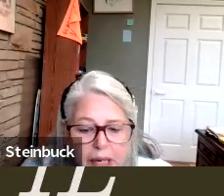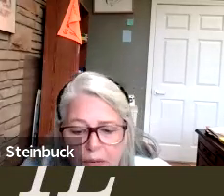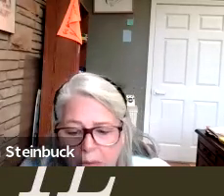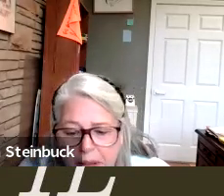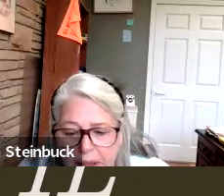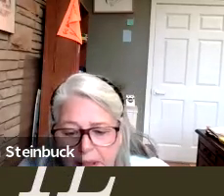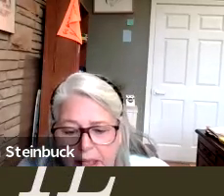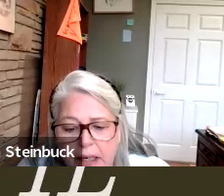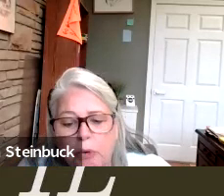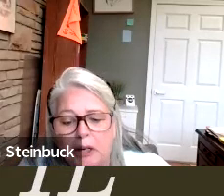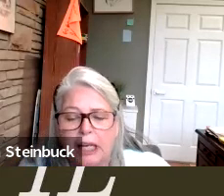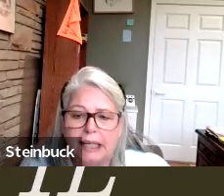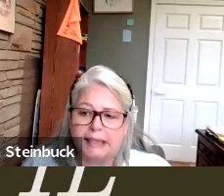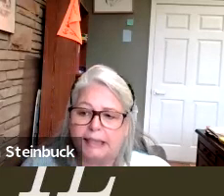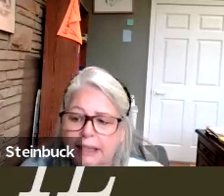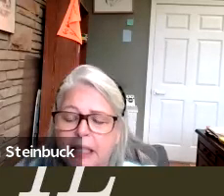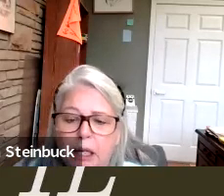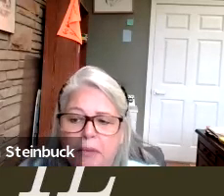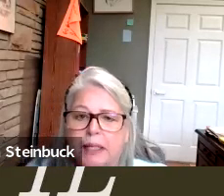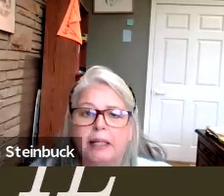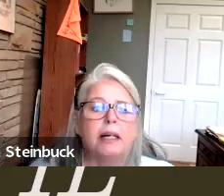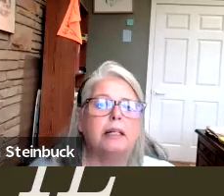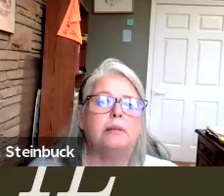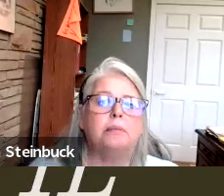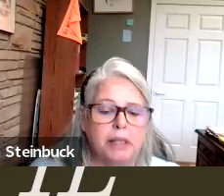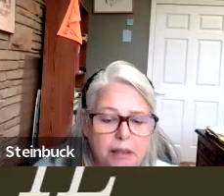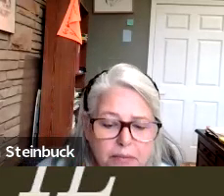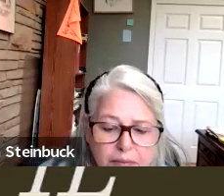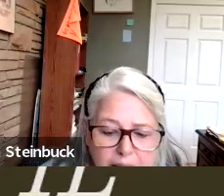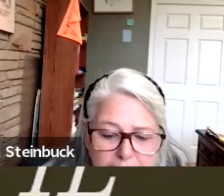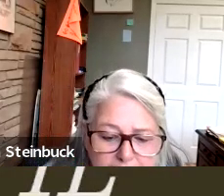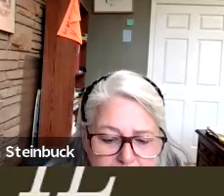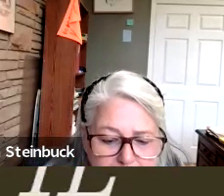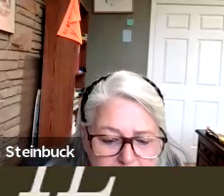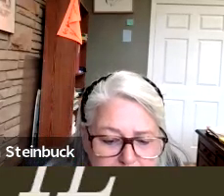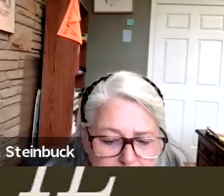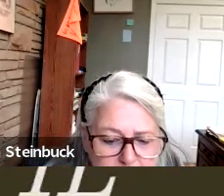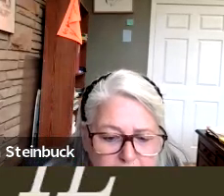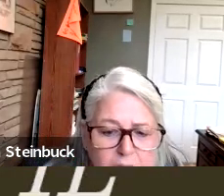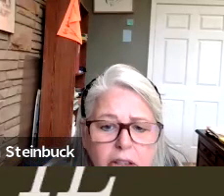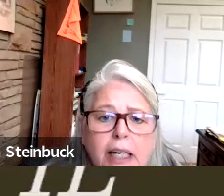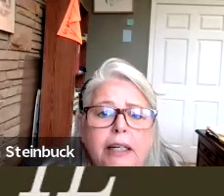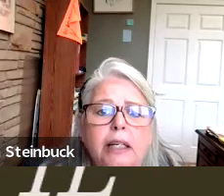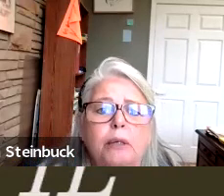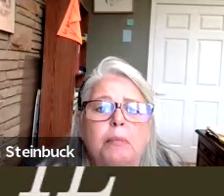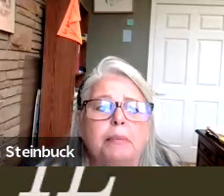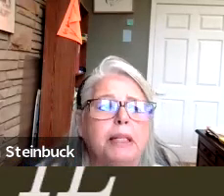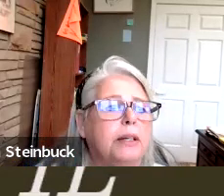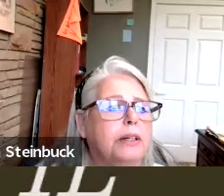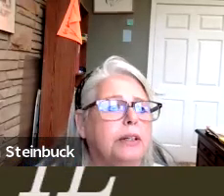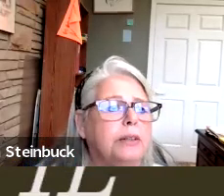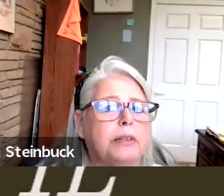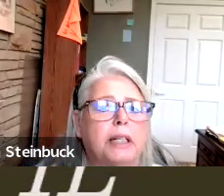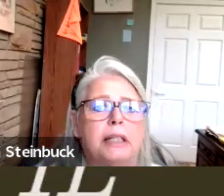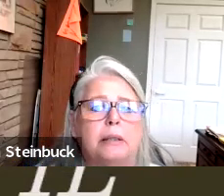so I will be, and I wear glasses, and I didn't see Lakeisha on.